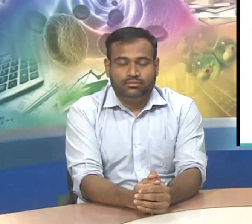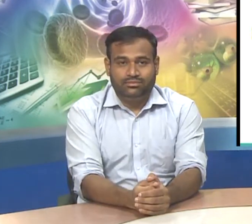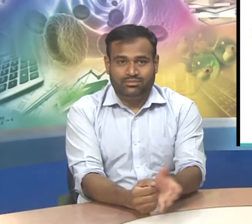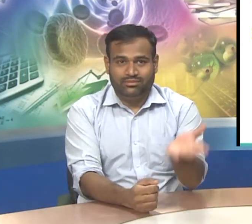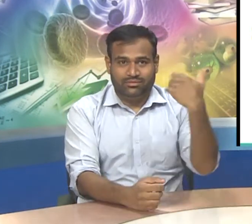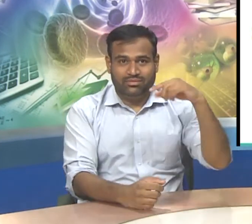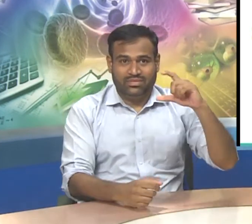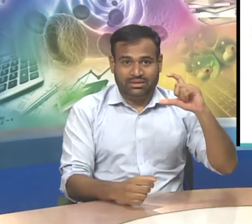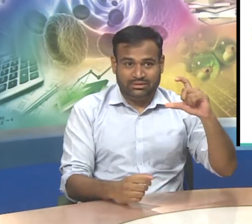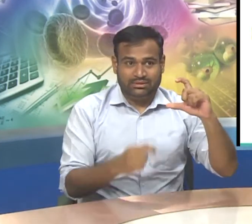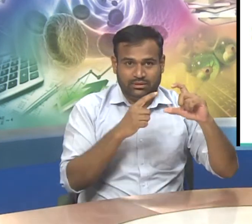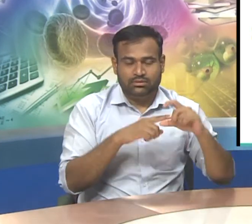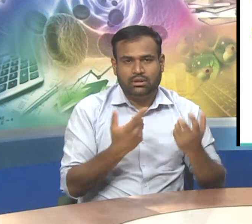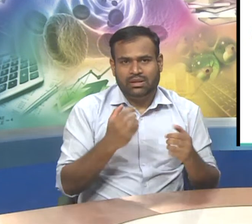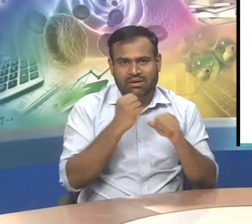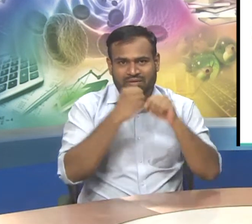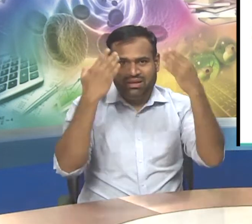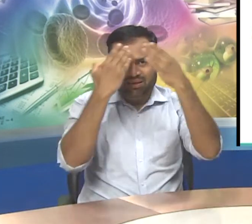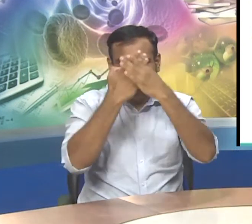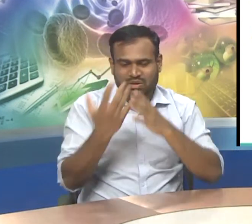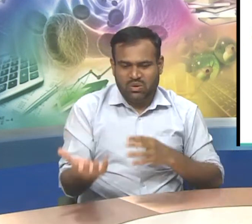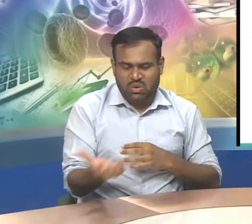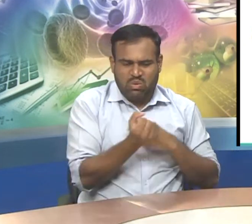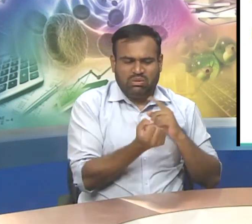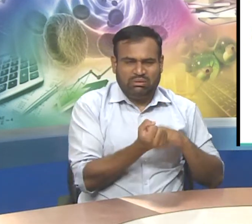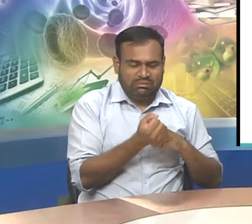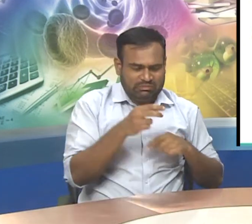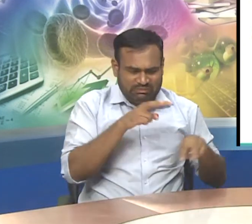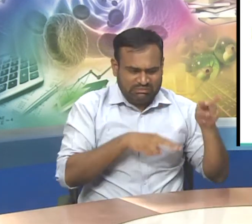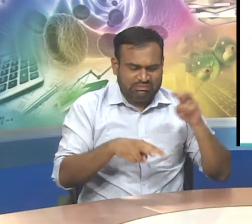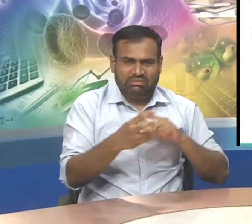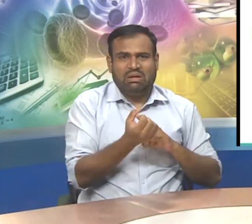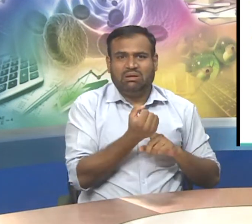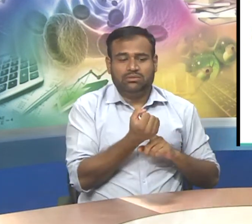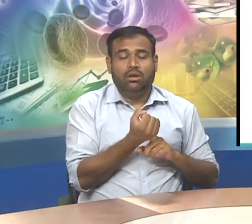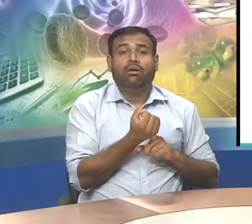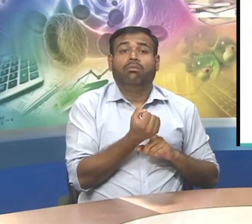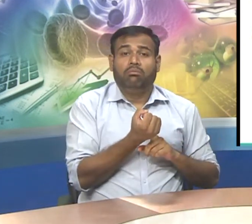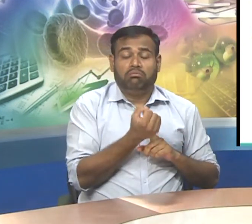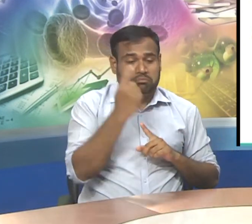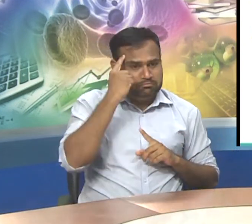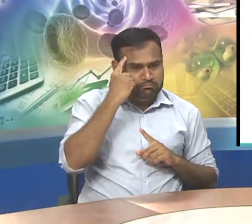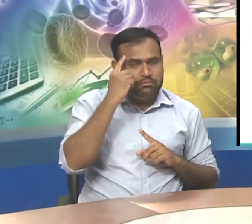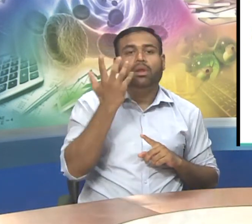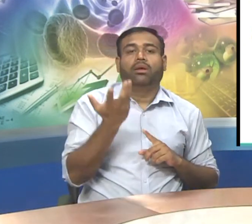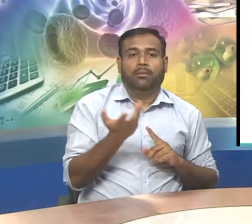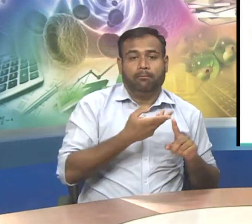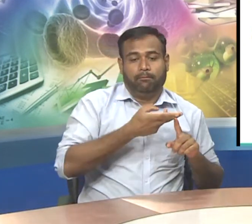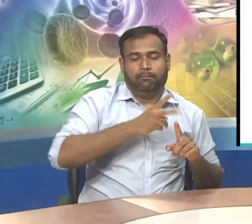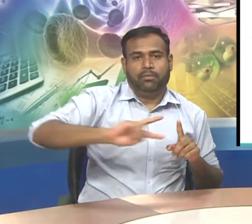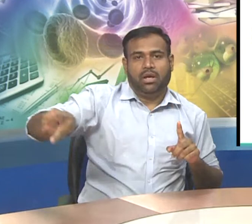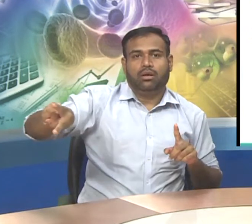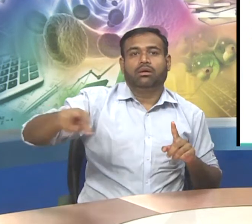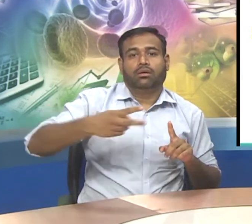And also, in case of return of the bill with the governor's message, if the